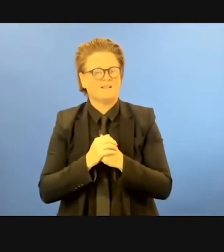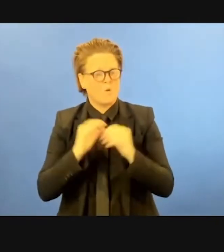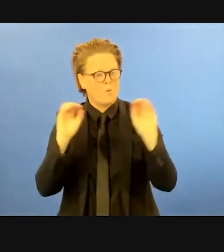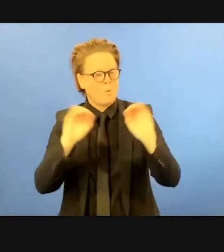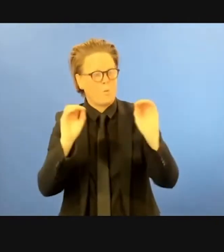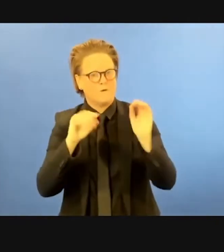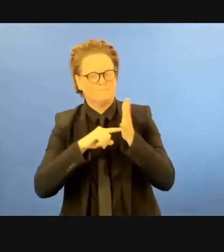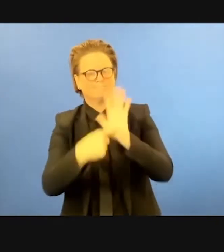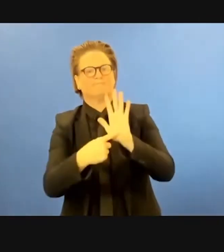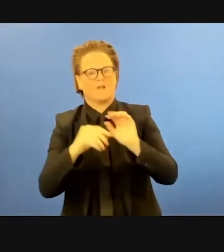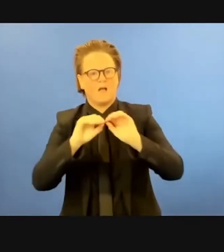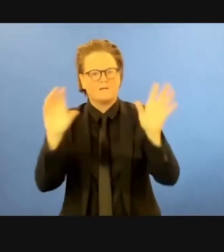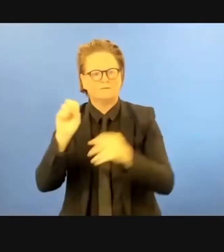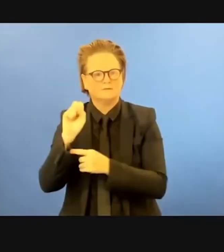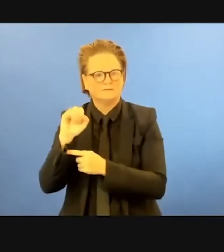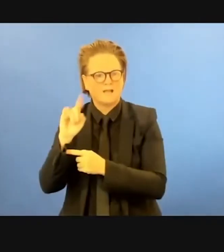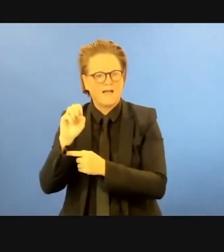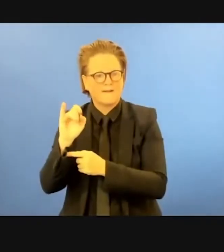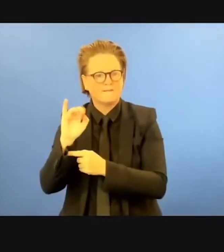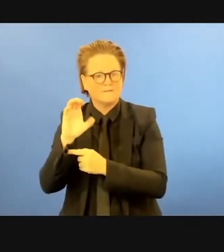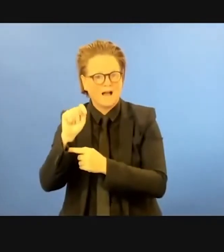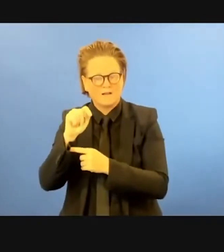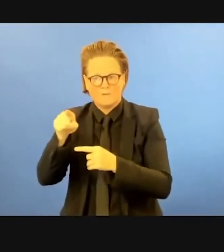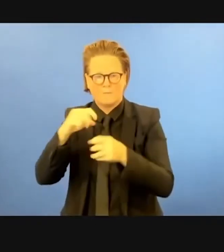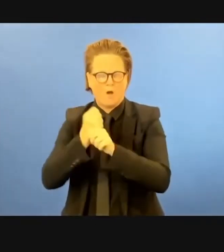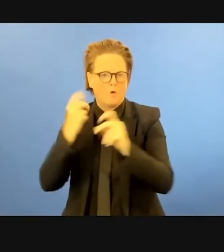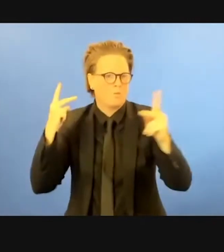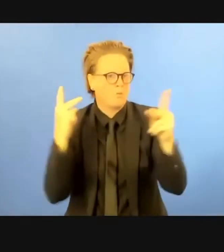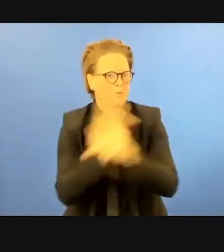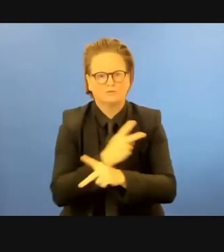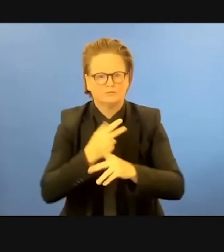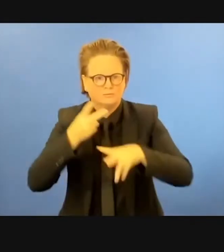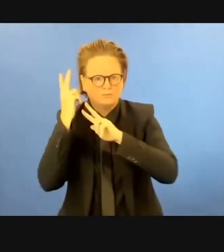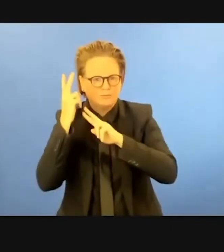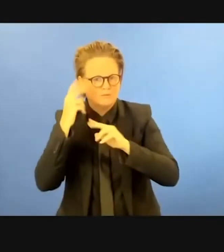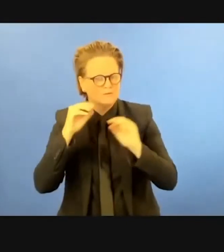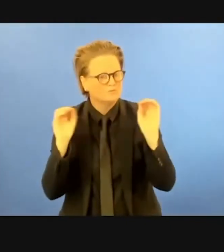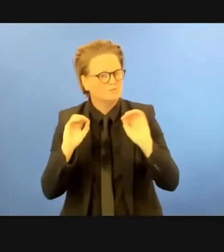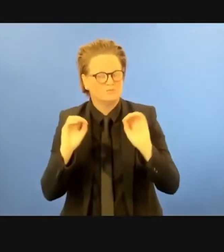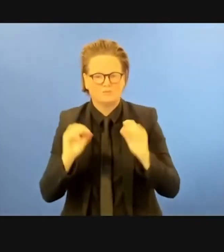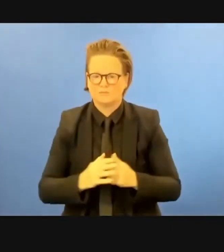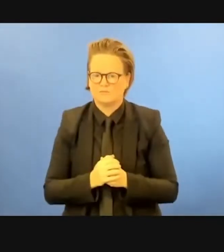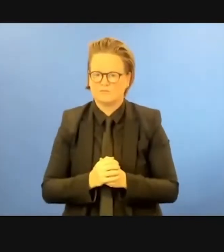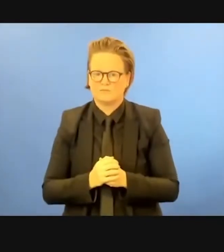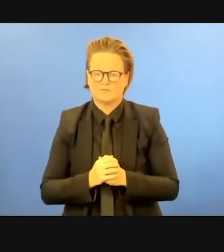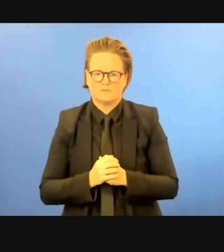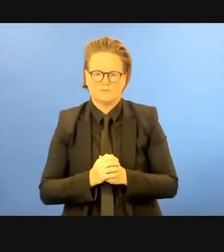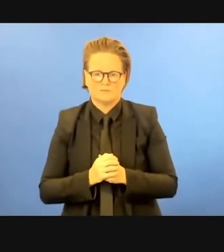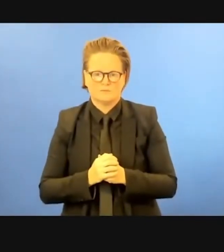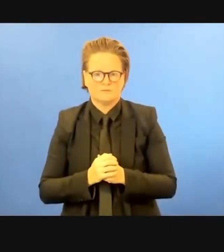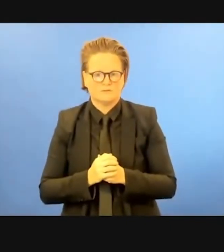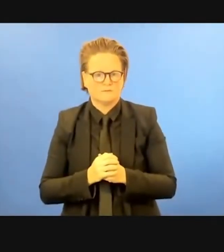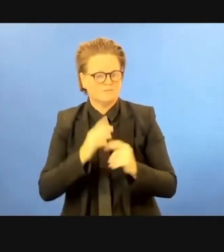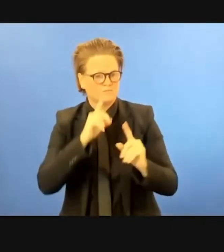underlying health condition or the ability for you to mount an immune response for the most part. However, those